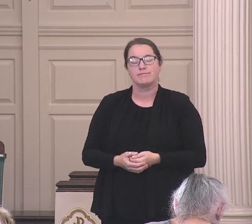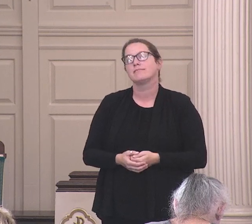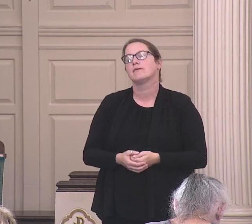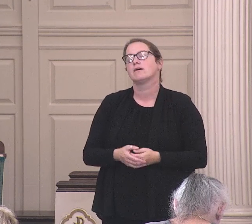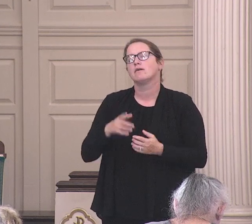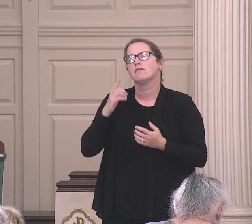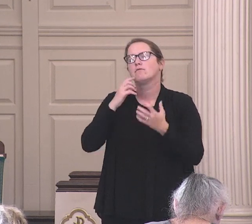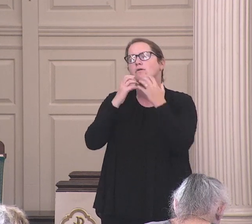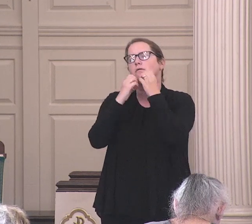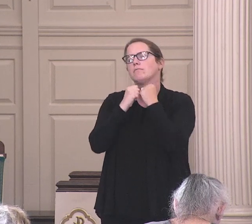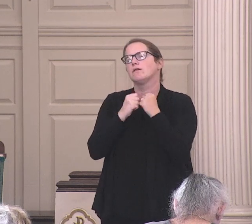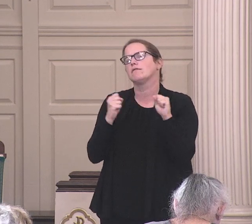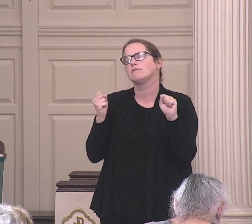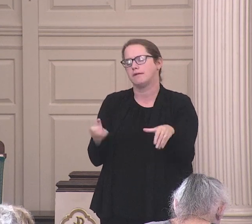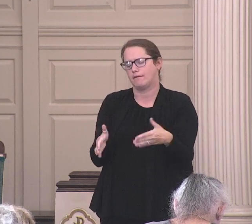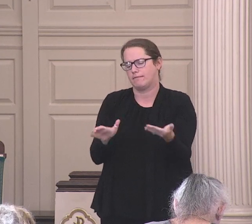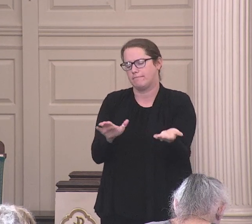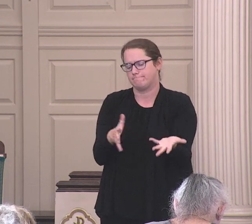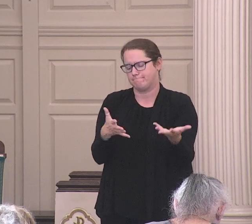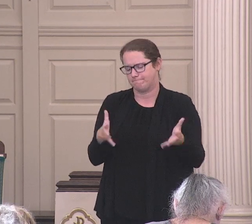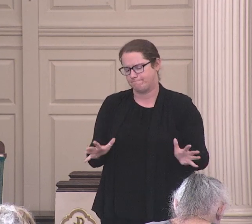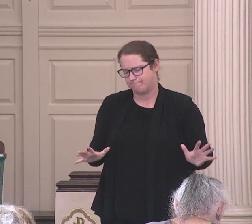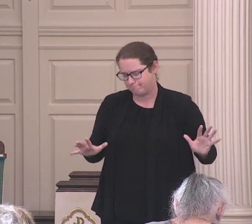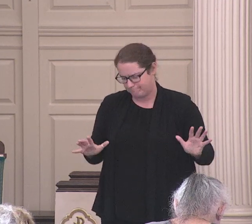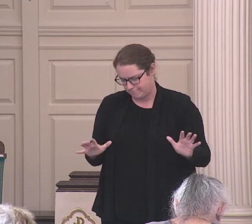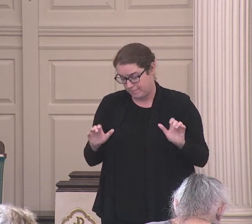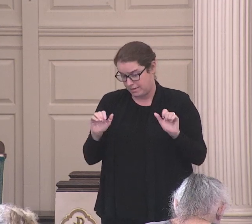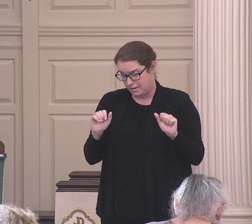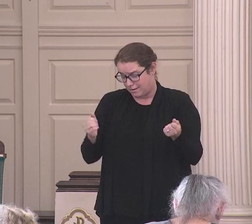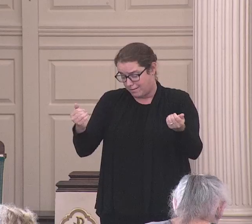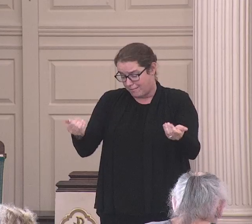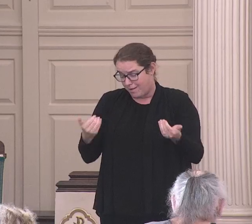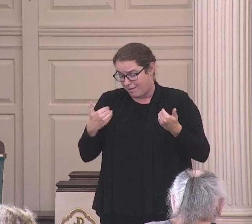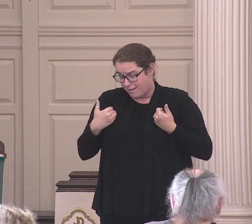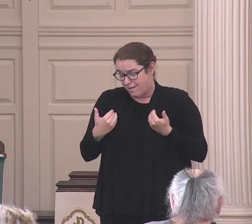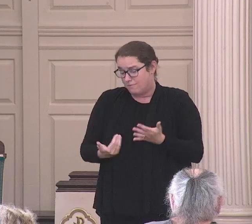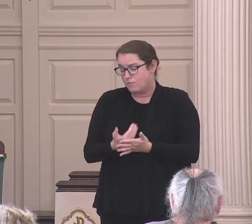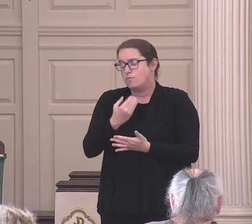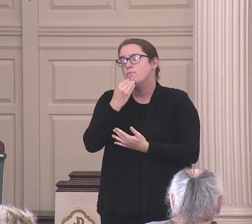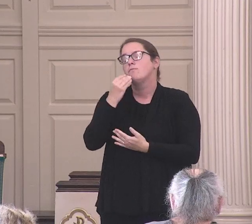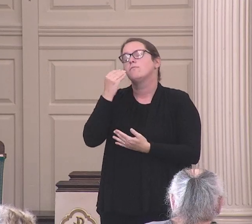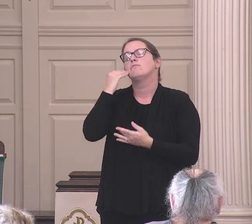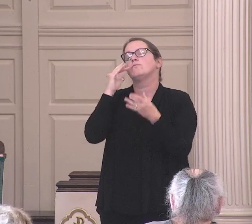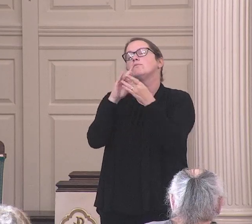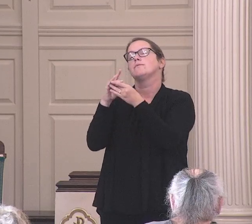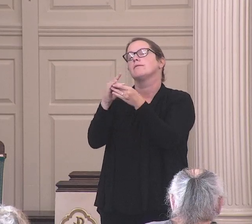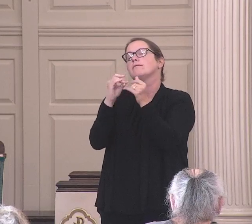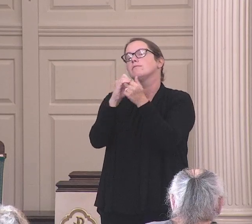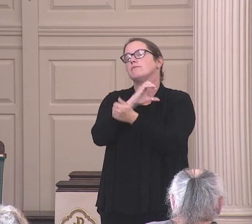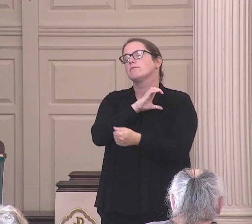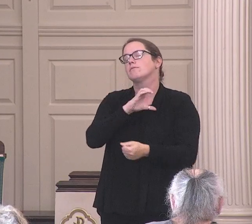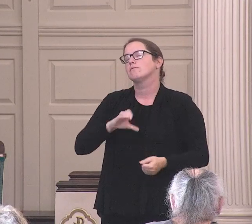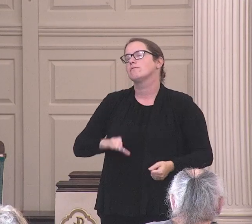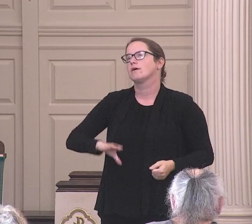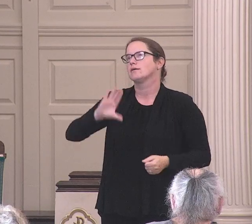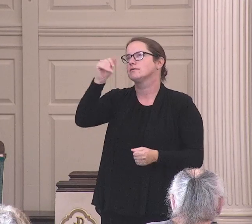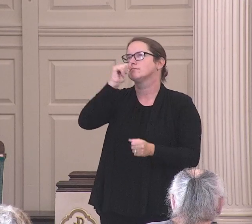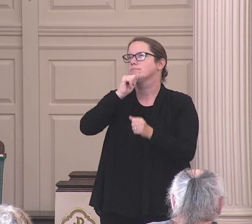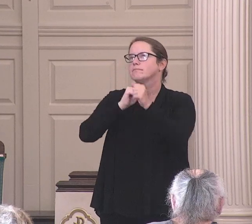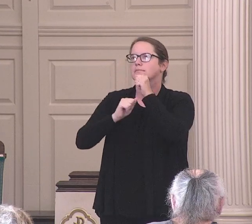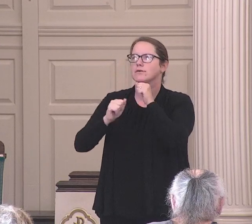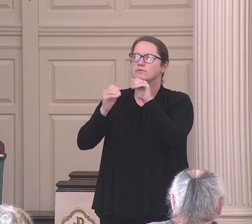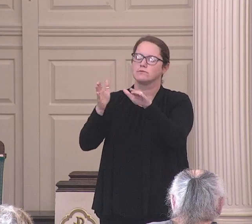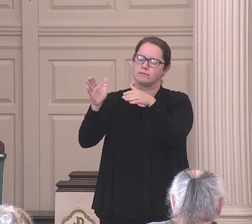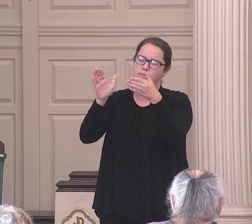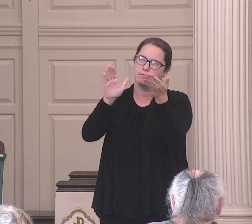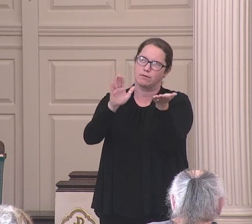And for our beloved who have gone before us, may they find a new home in the mystery of Christ's passion, death, and